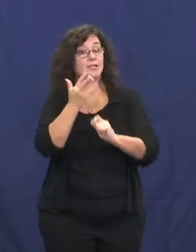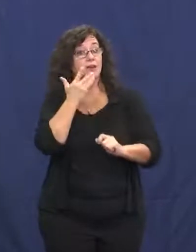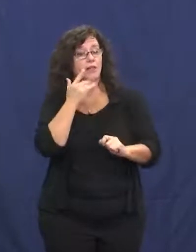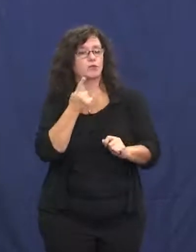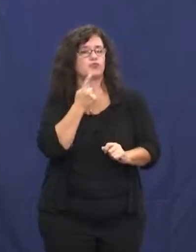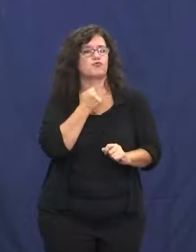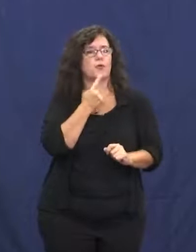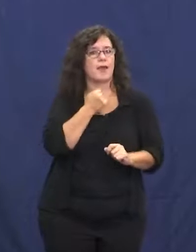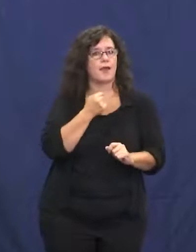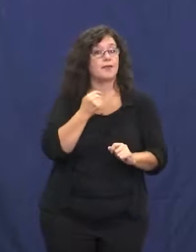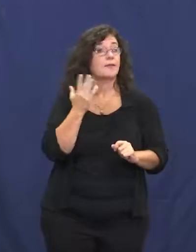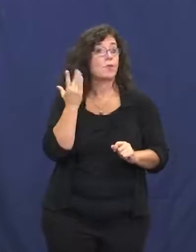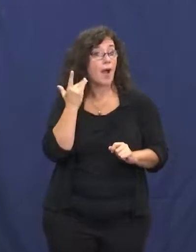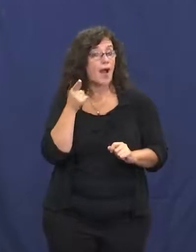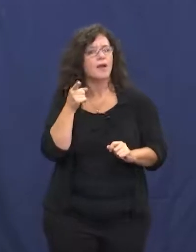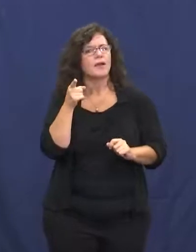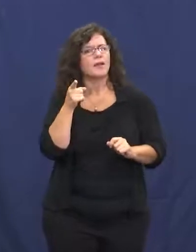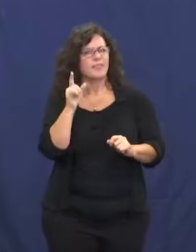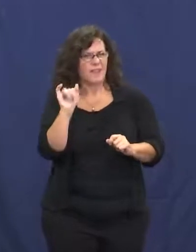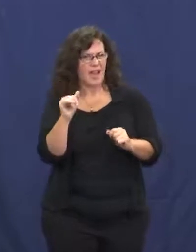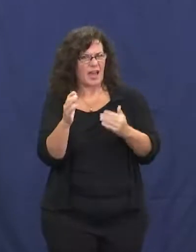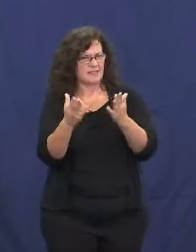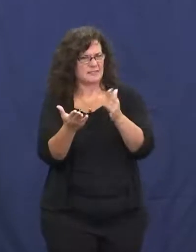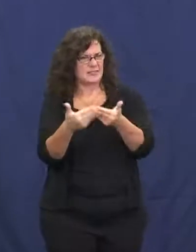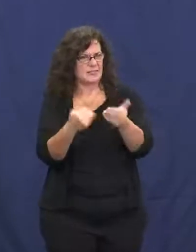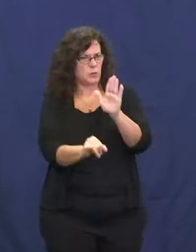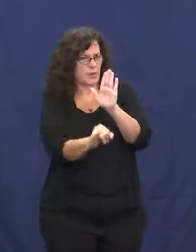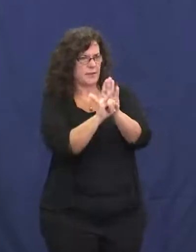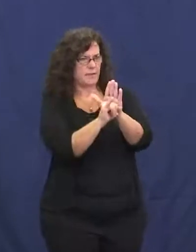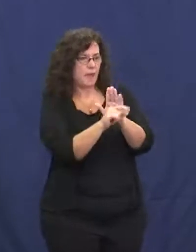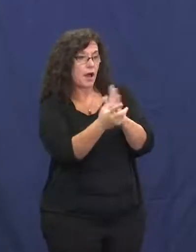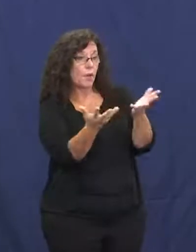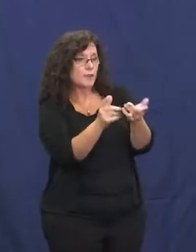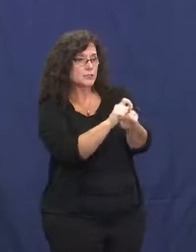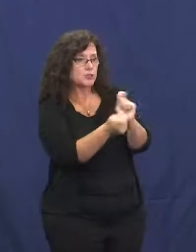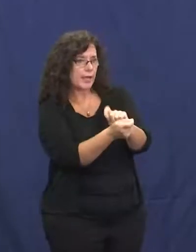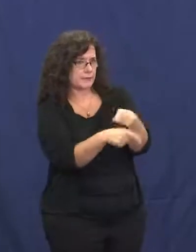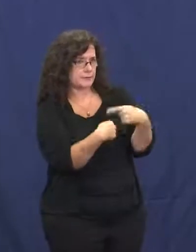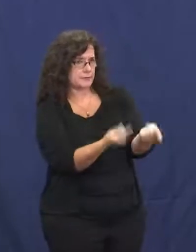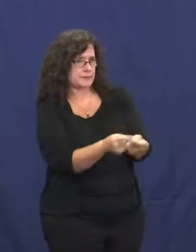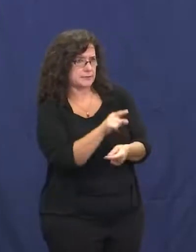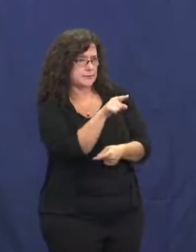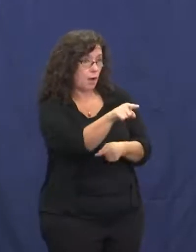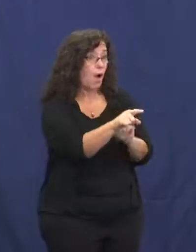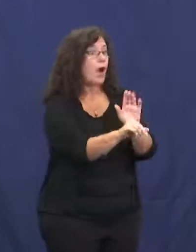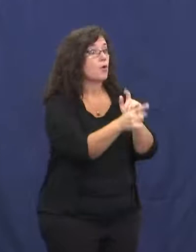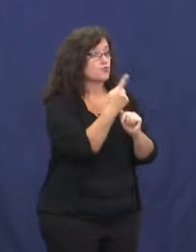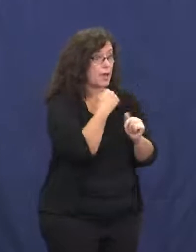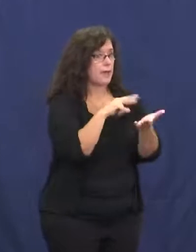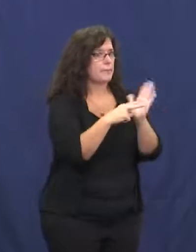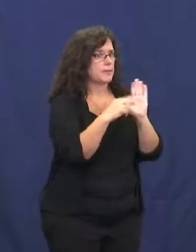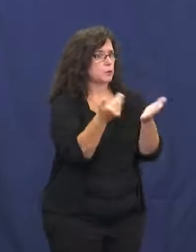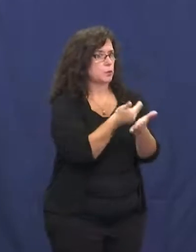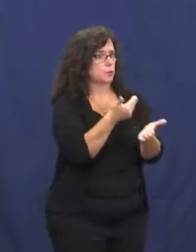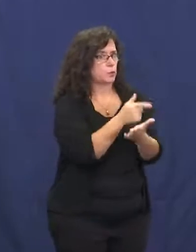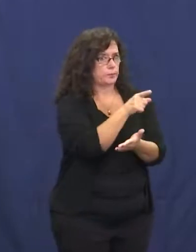pick out the things that have changed since the last time you've been to that website. So that's a great place to get updates. Then if you go